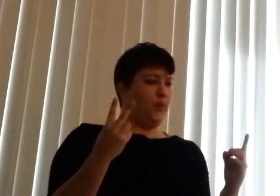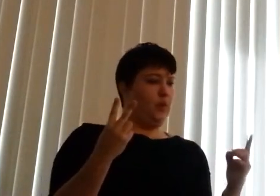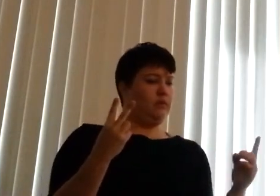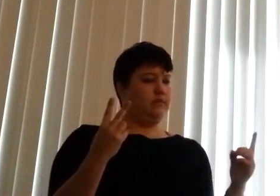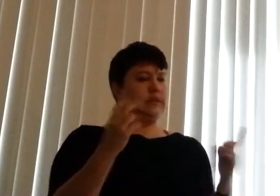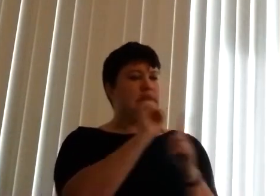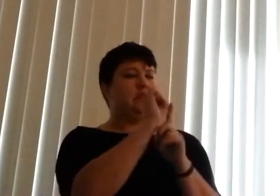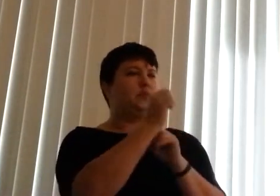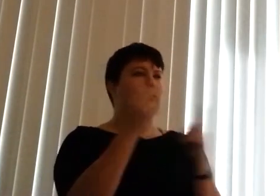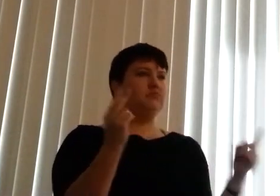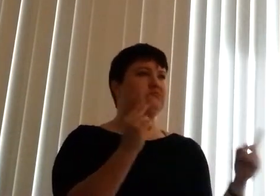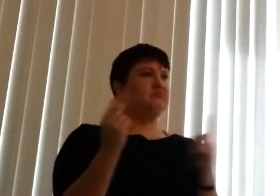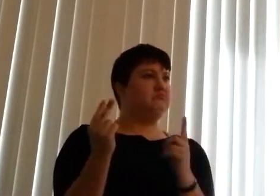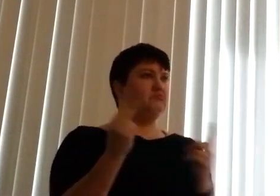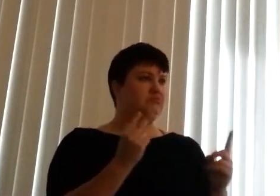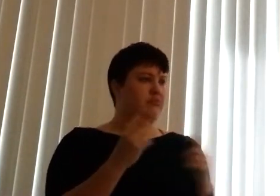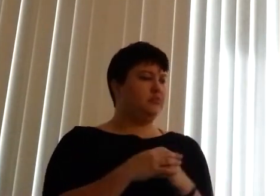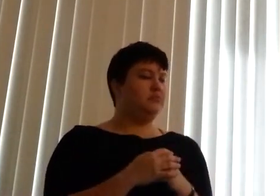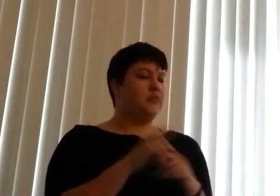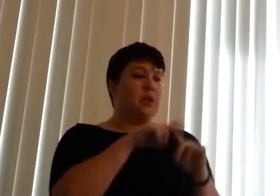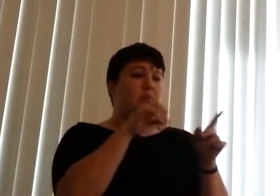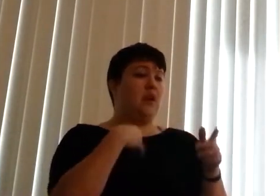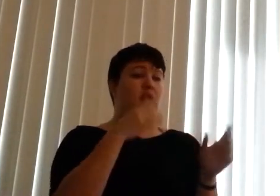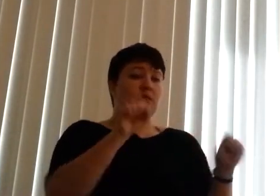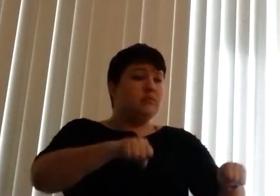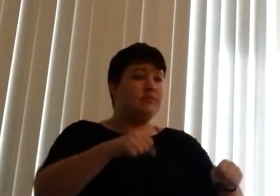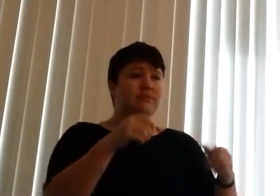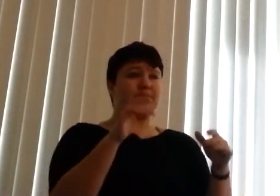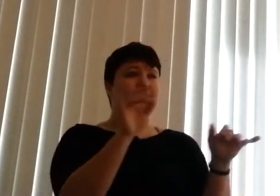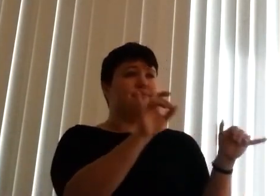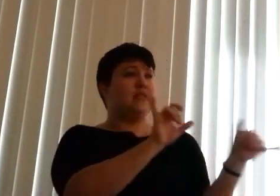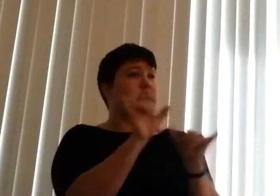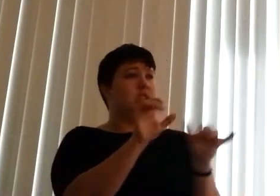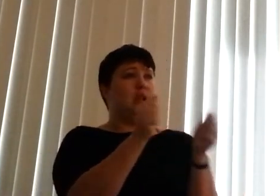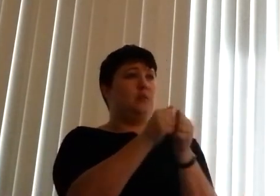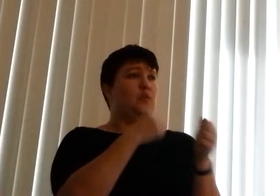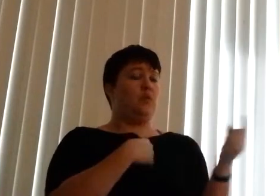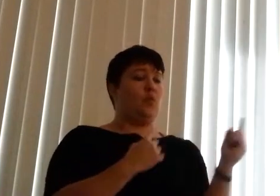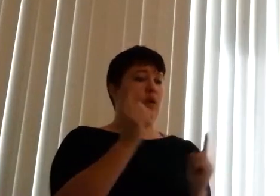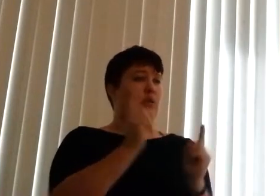get the same conclusion with a 1 versus 1 case.